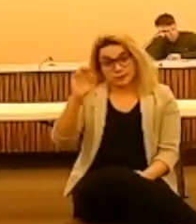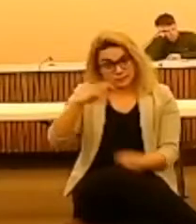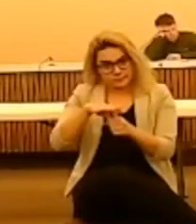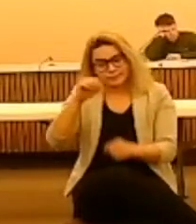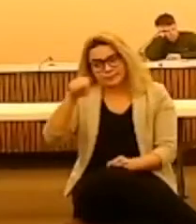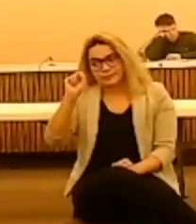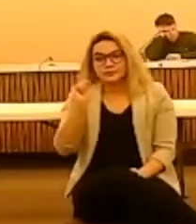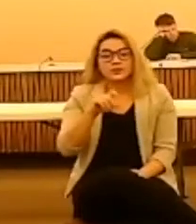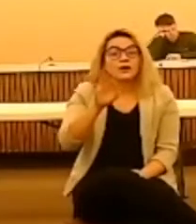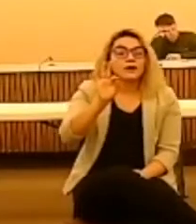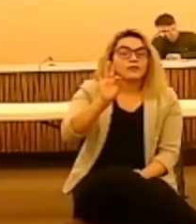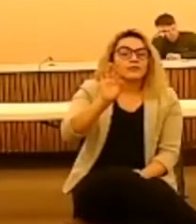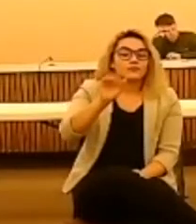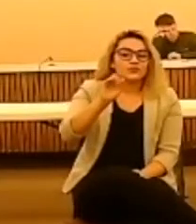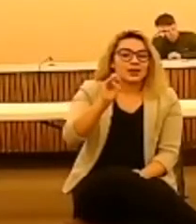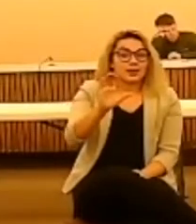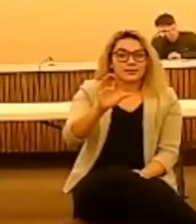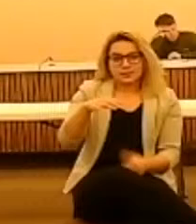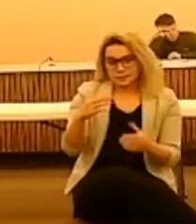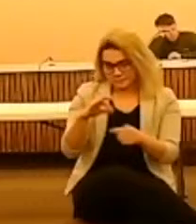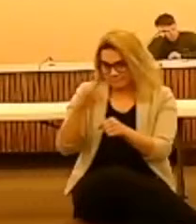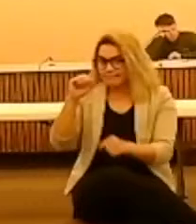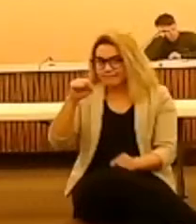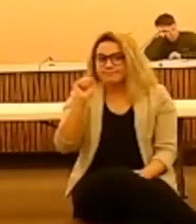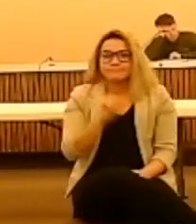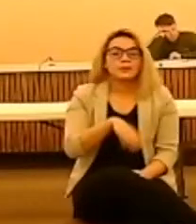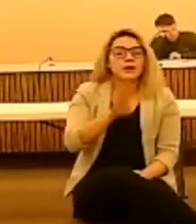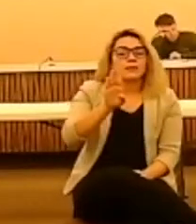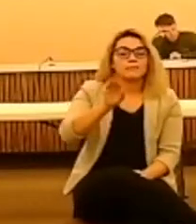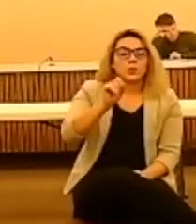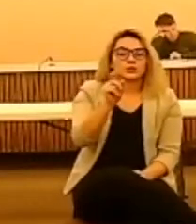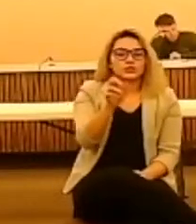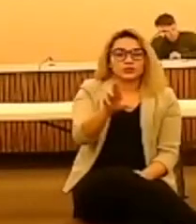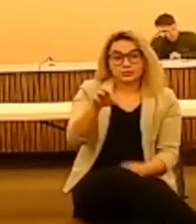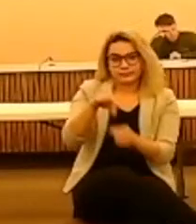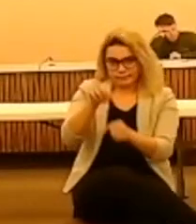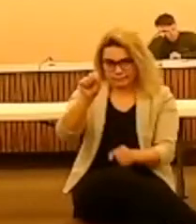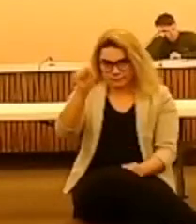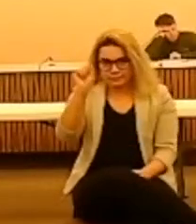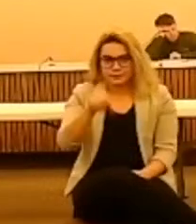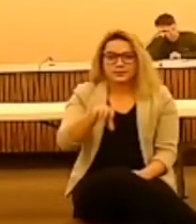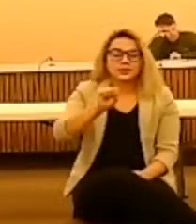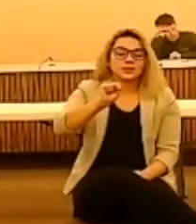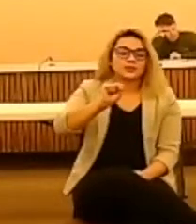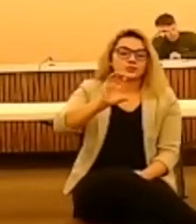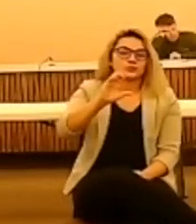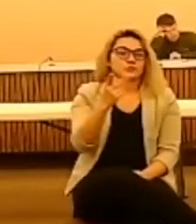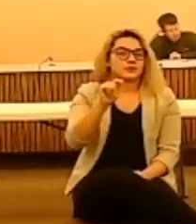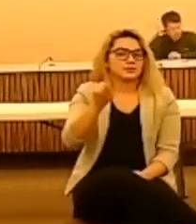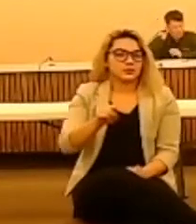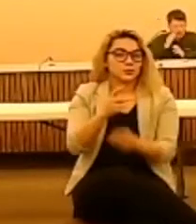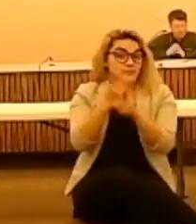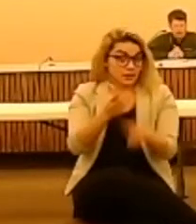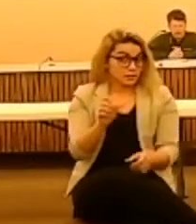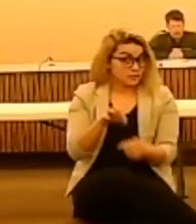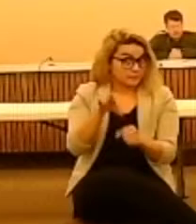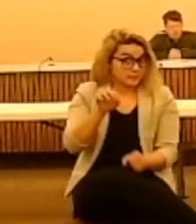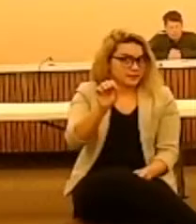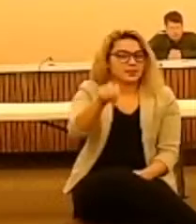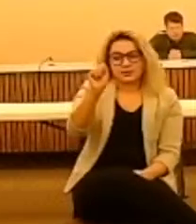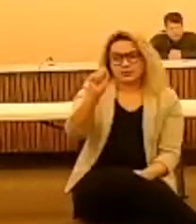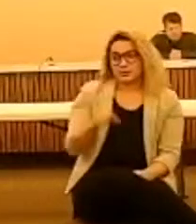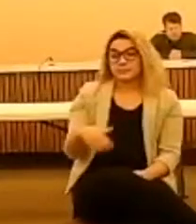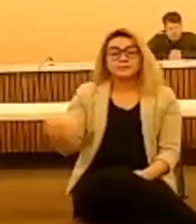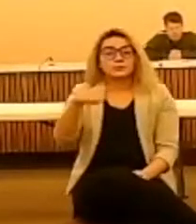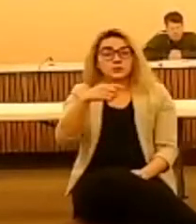Councilmember Safranek. Aye. Councilmember Bolsner. Aye. Supervisor Schultz. Aye. Residents who